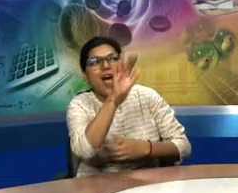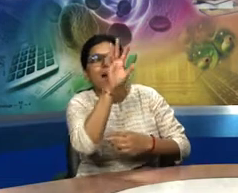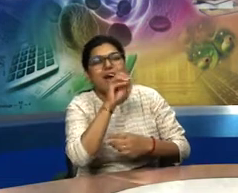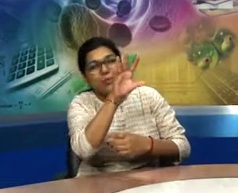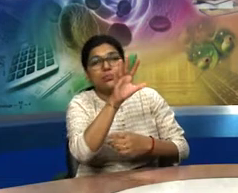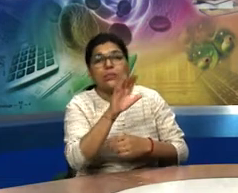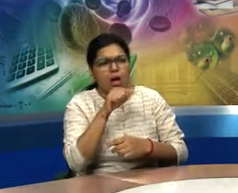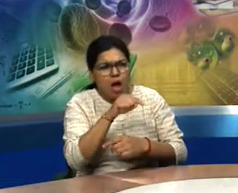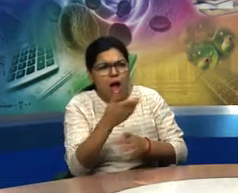smoke clouds.